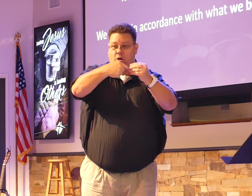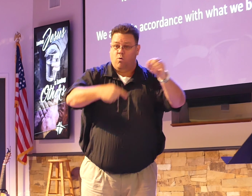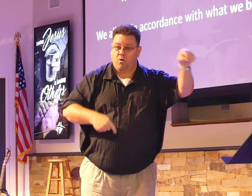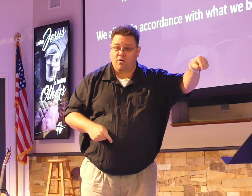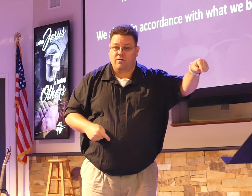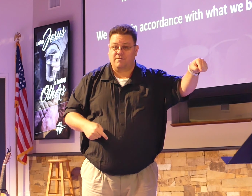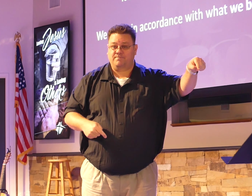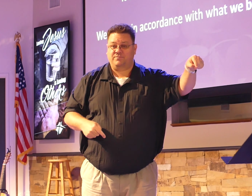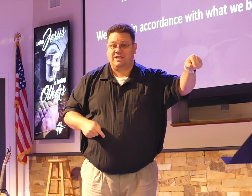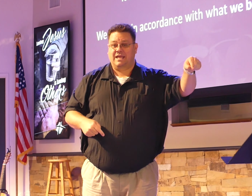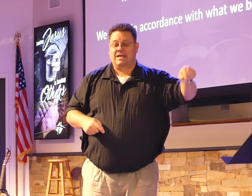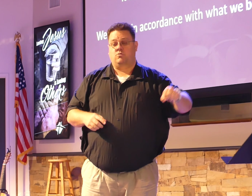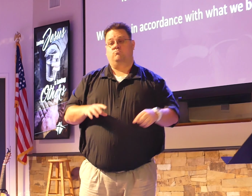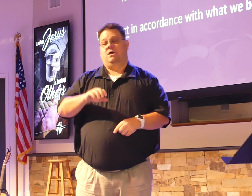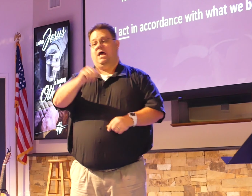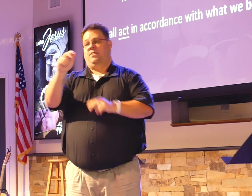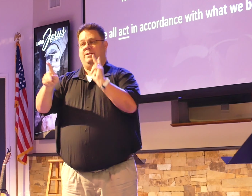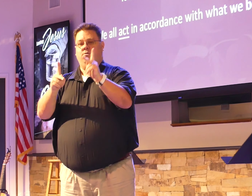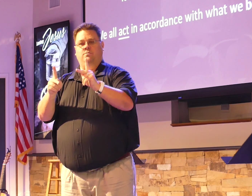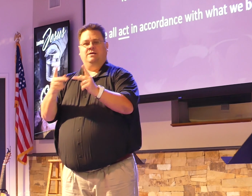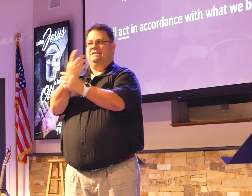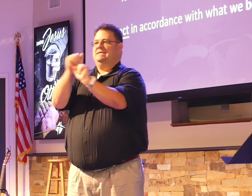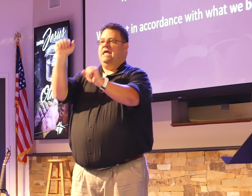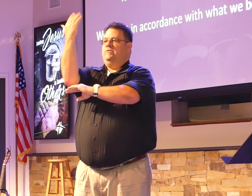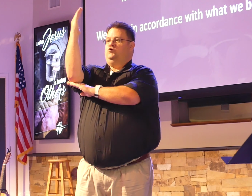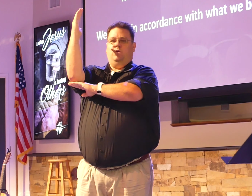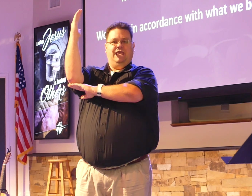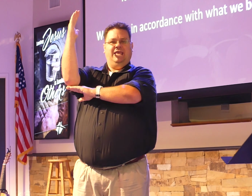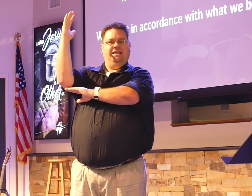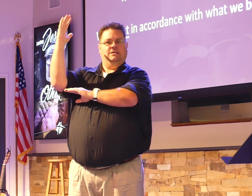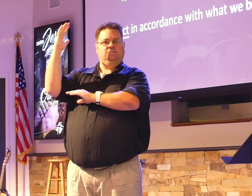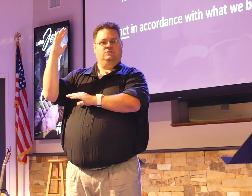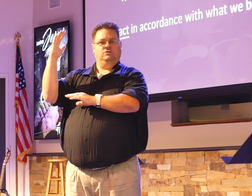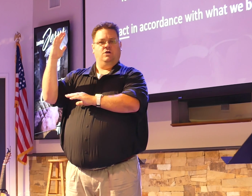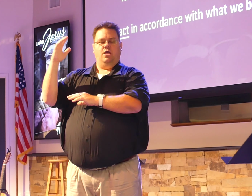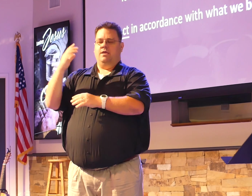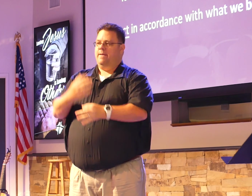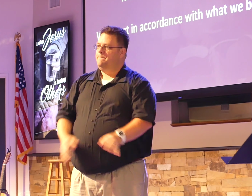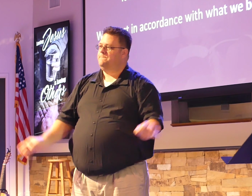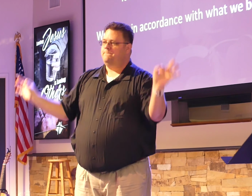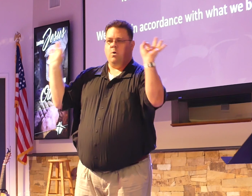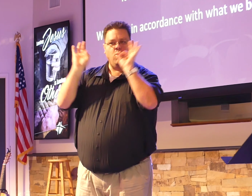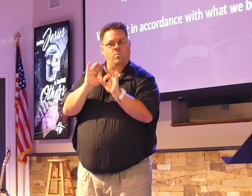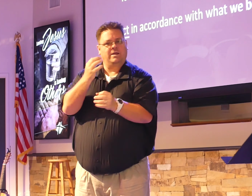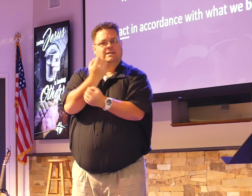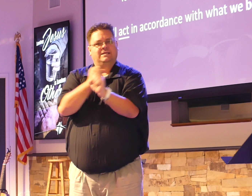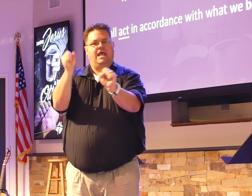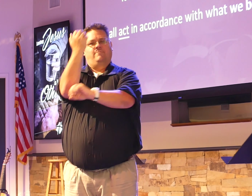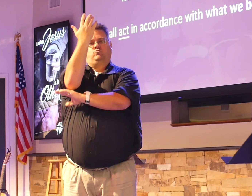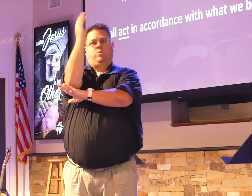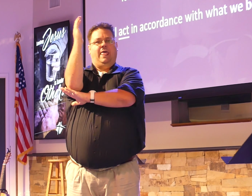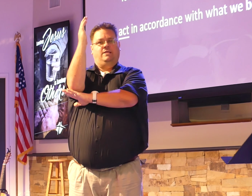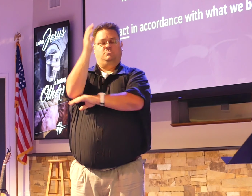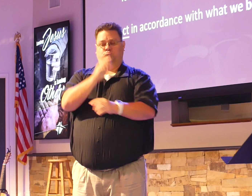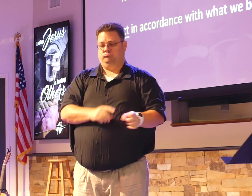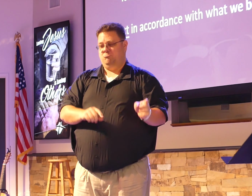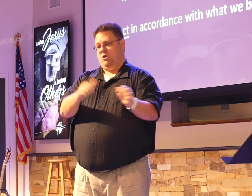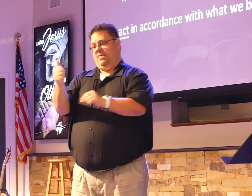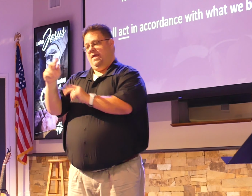Other people are about saving trees. And they feel like that's really important. I've to save trees. Other people are all about saving money.